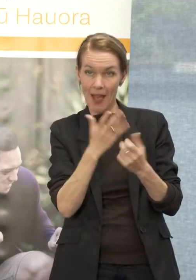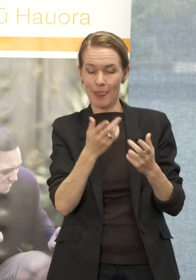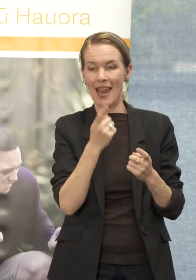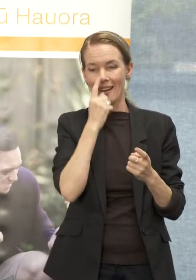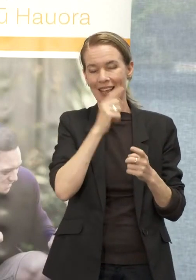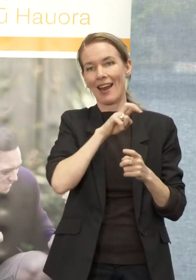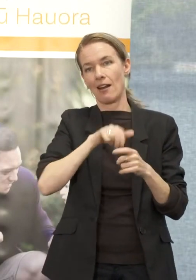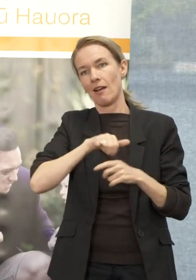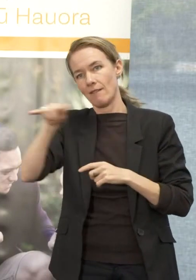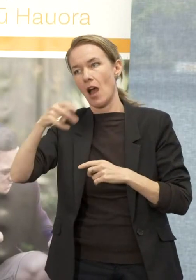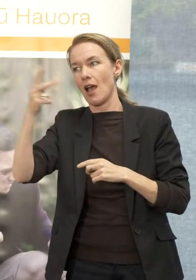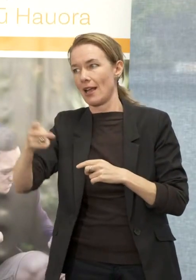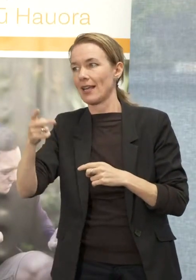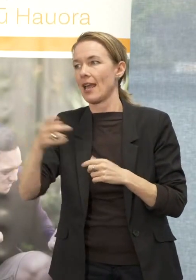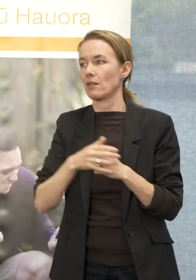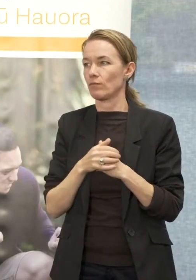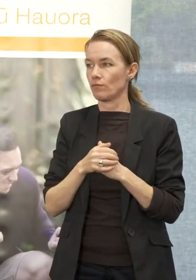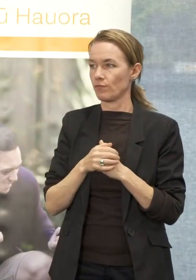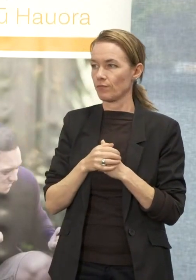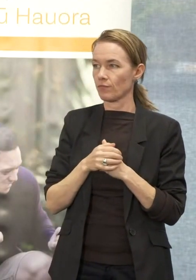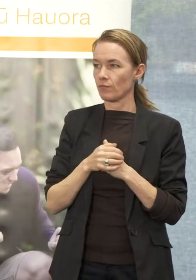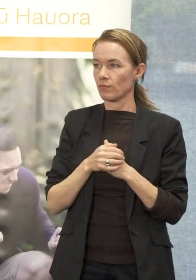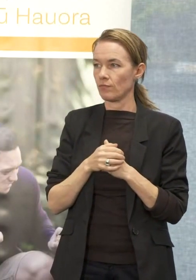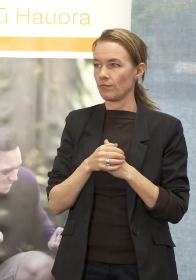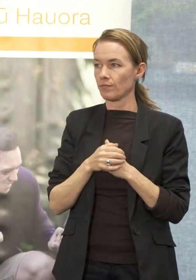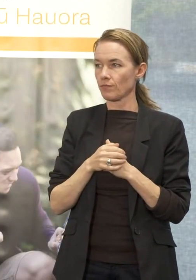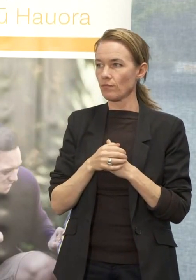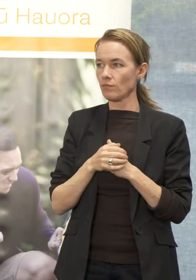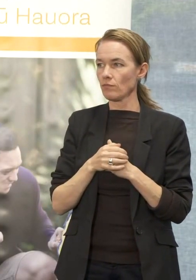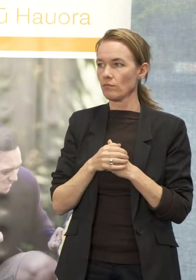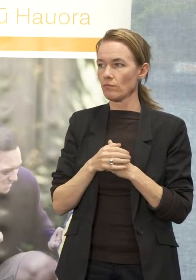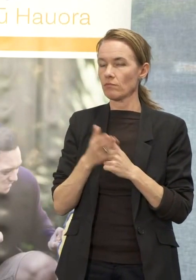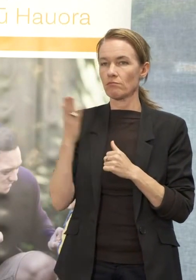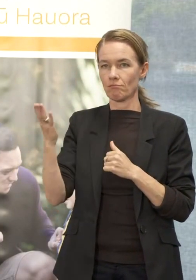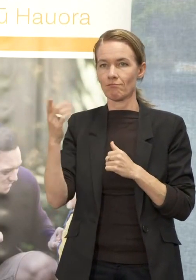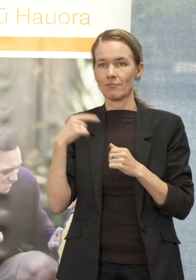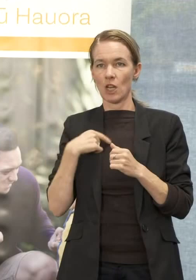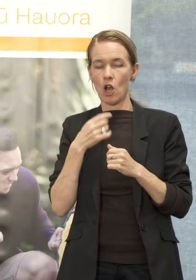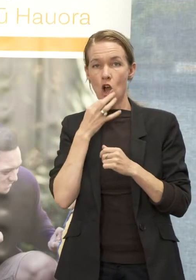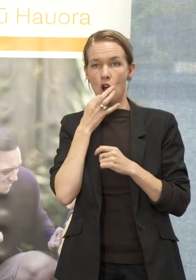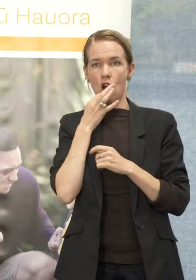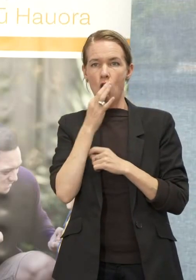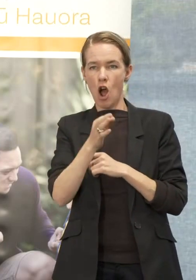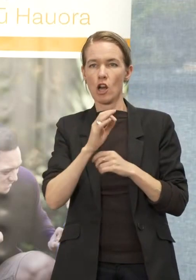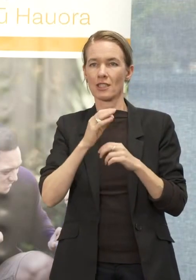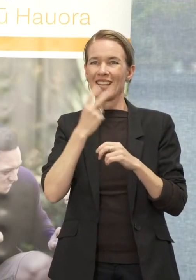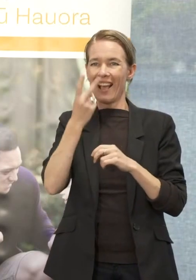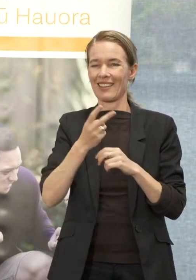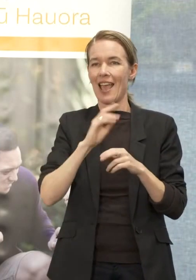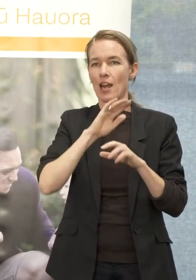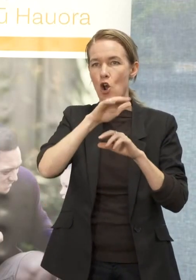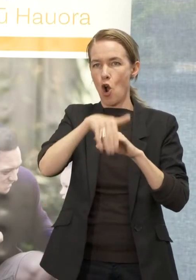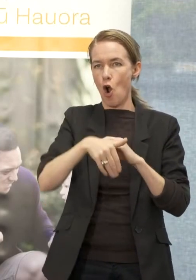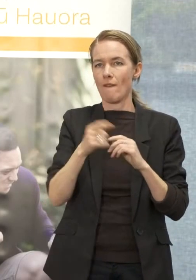contact who was infected and who was in isolation when their case was reported? So